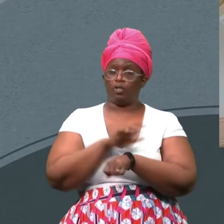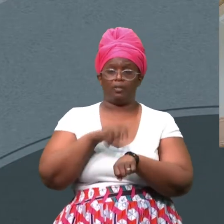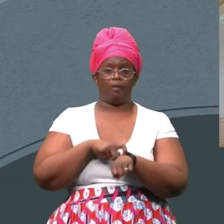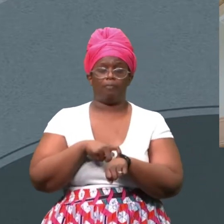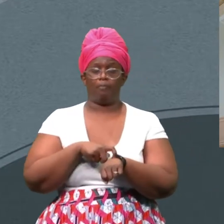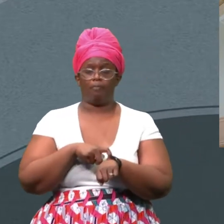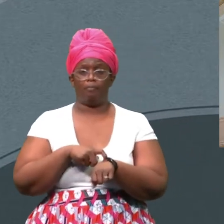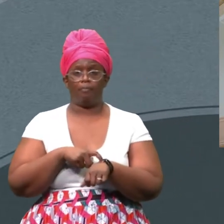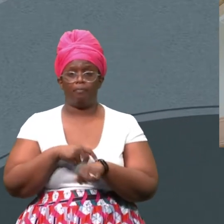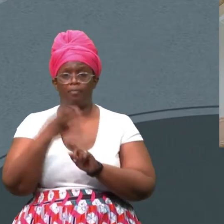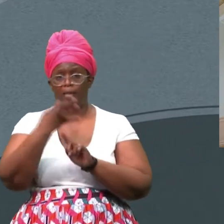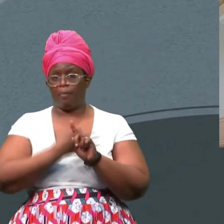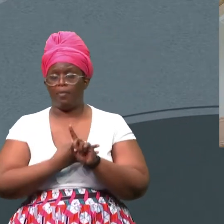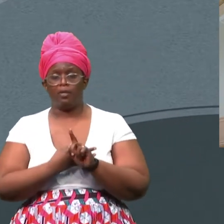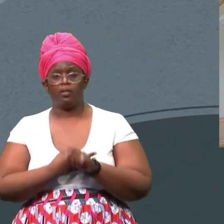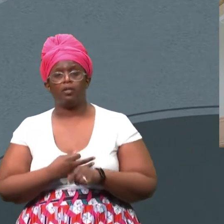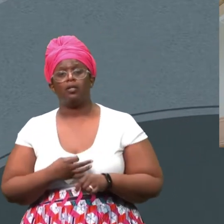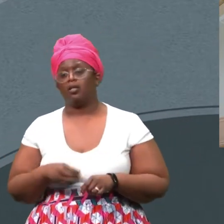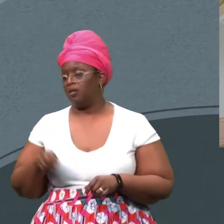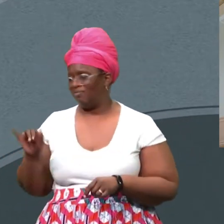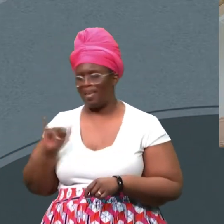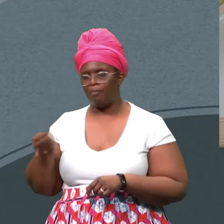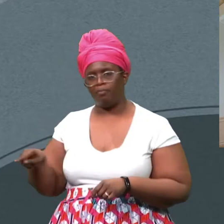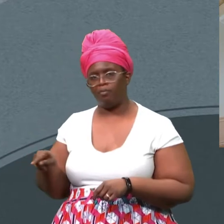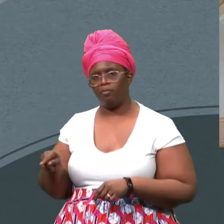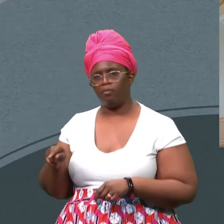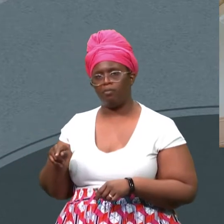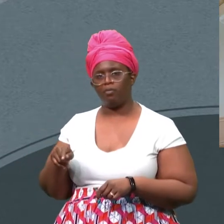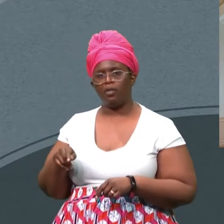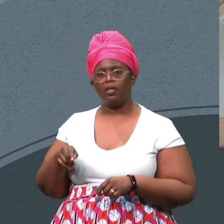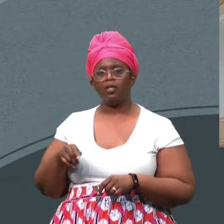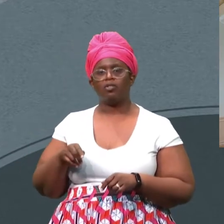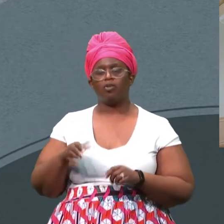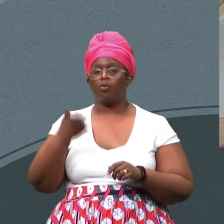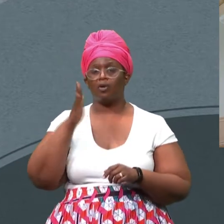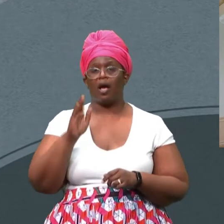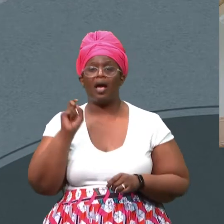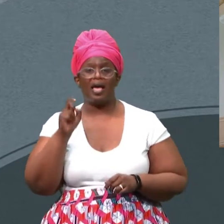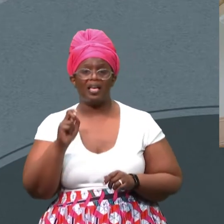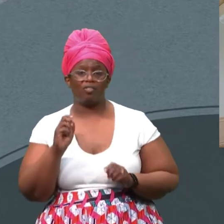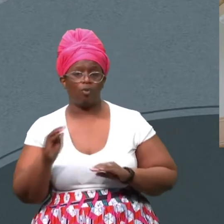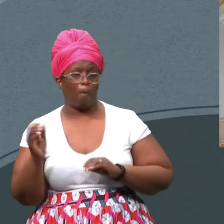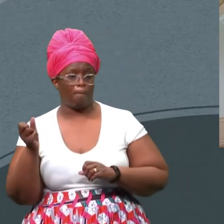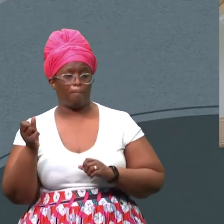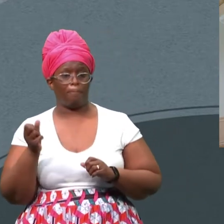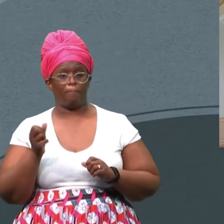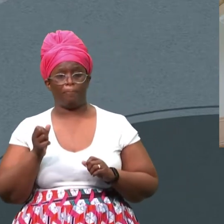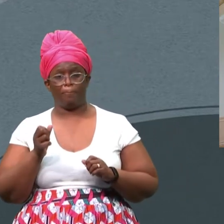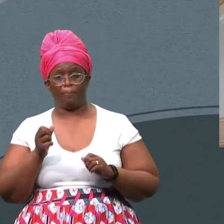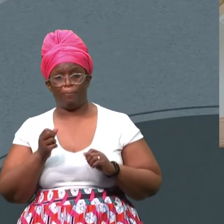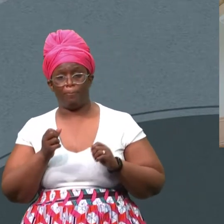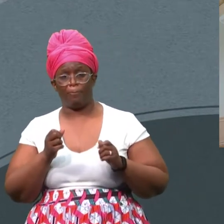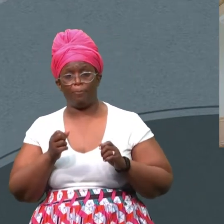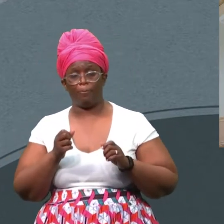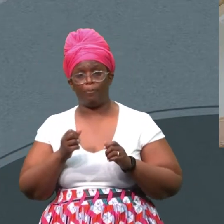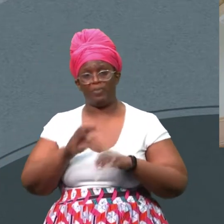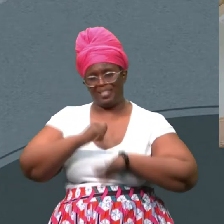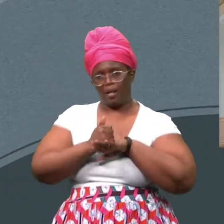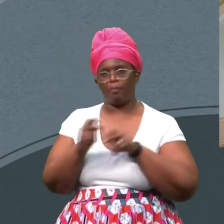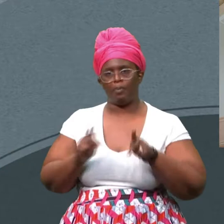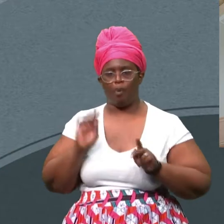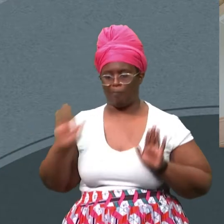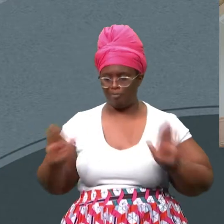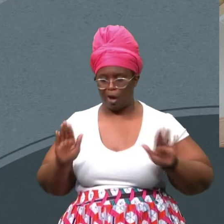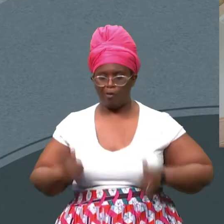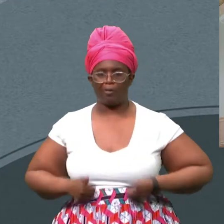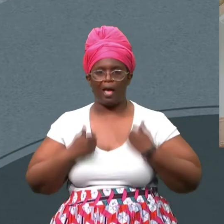term, God has got to put some people in their life to protect what's in them. I'm about to shout, my God, because I want you to recognize that